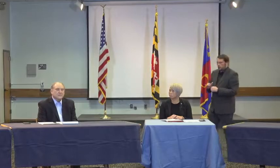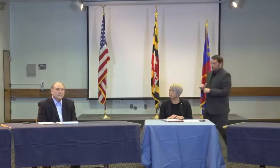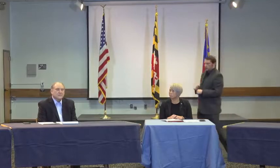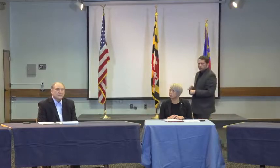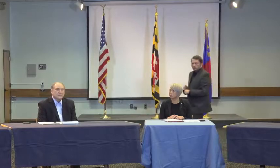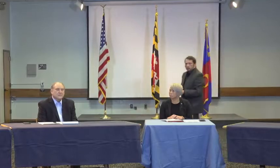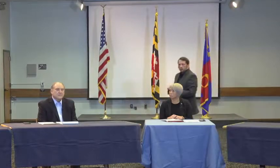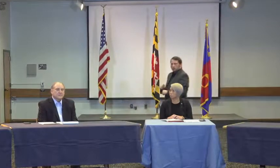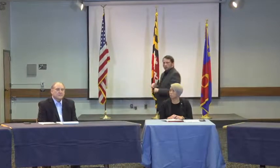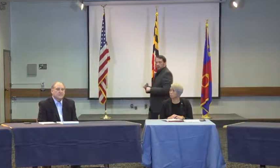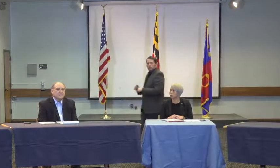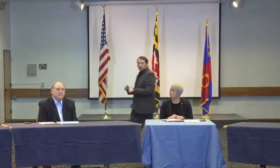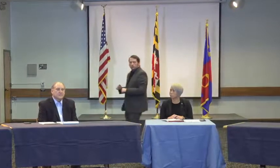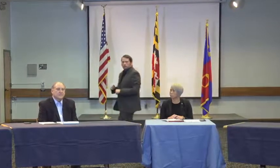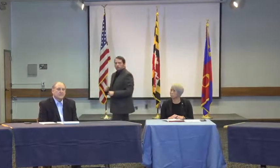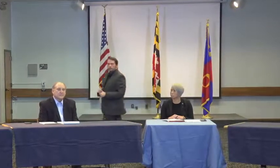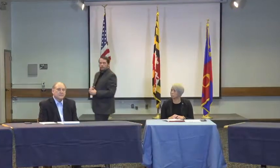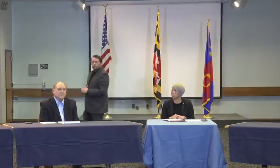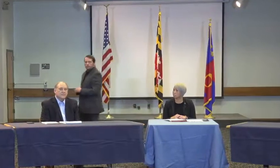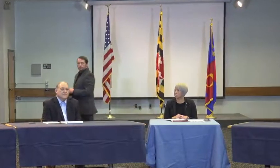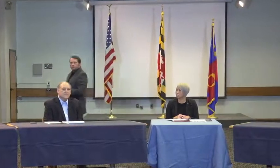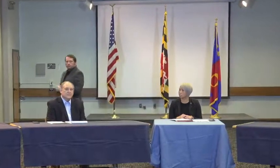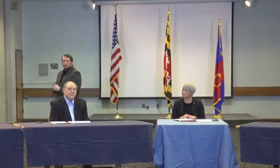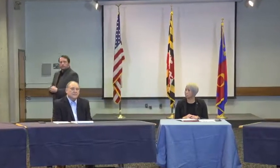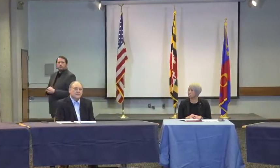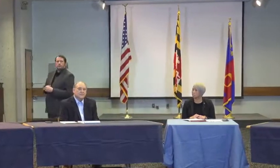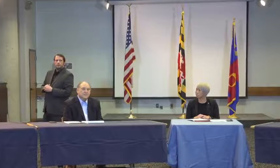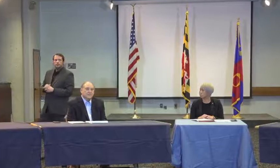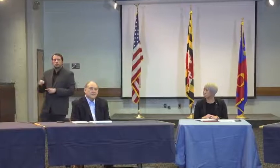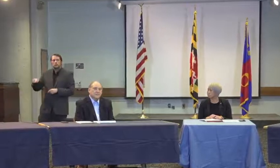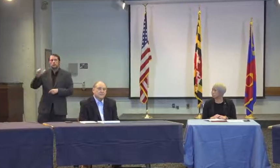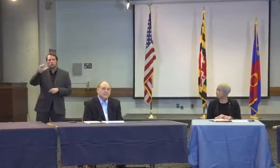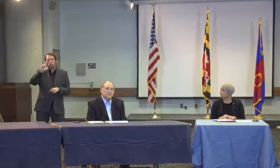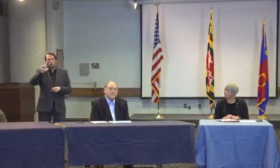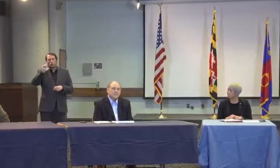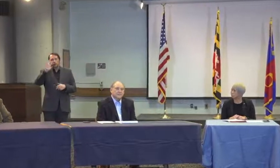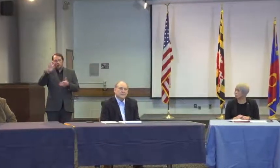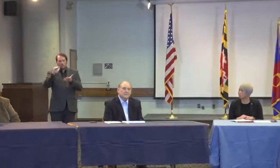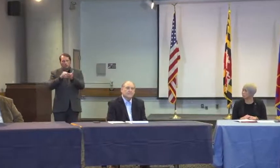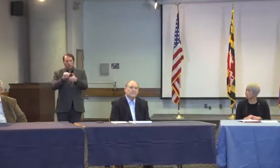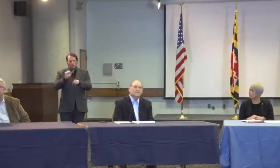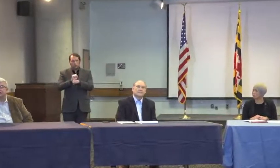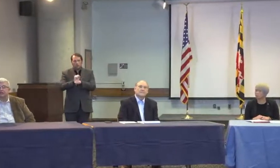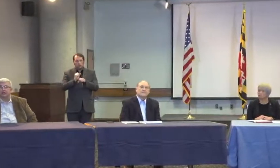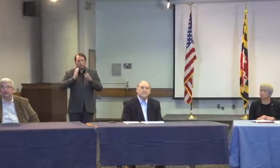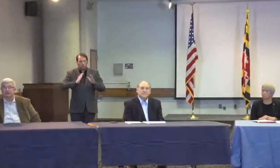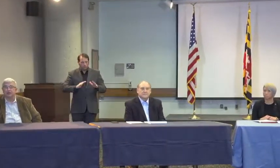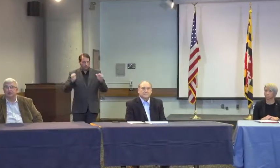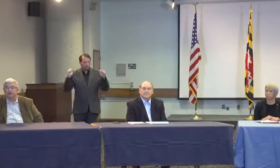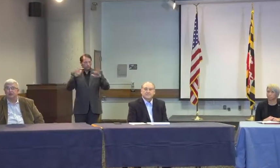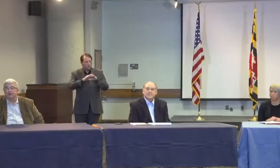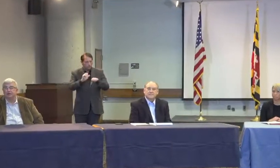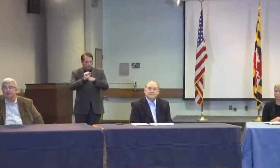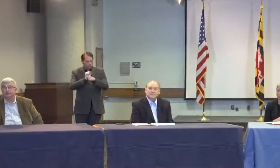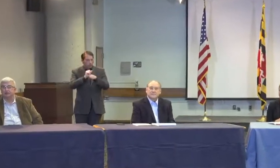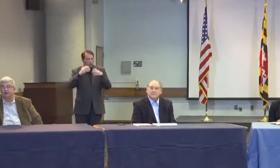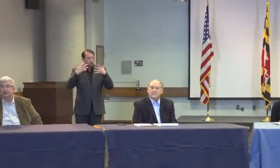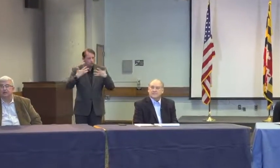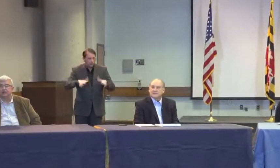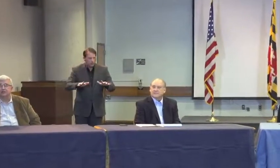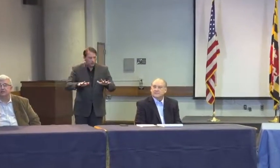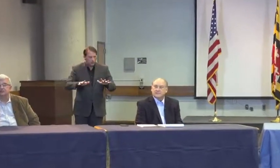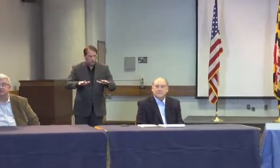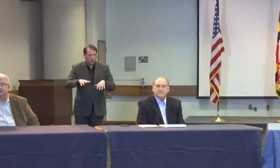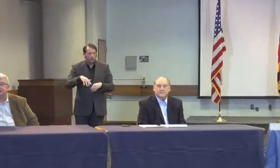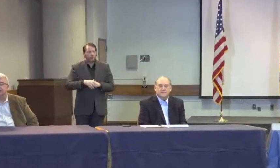our 24,000 employees have come together, and they have done some amazing things already. Now remember, when Dr.